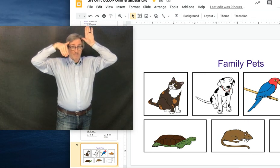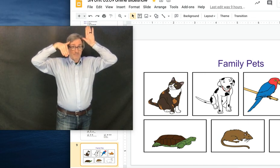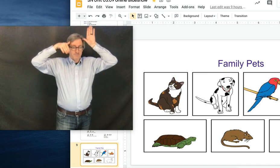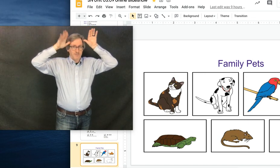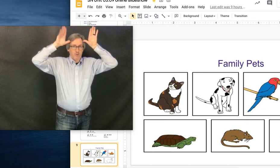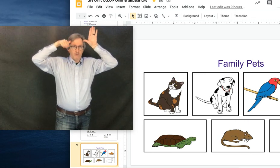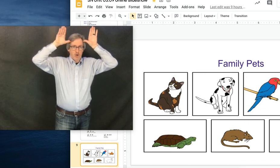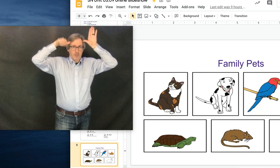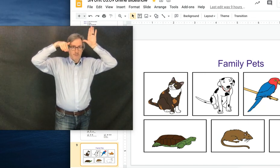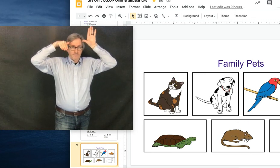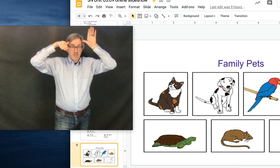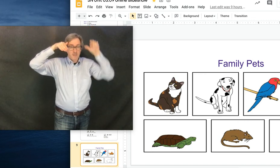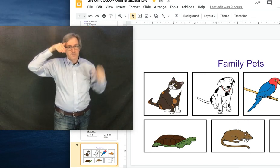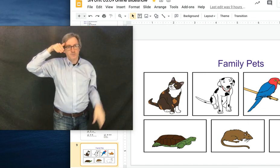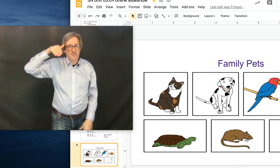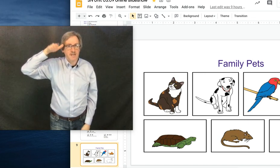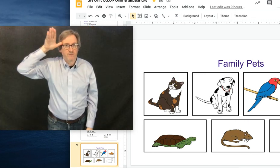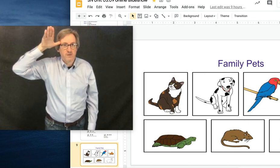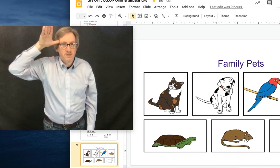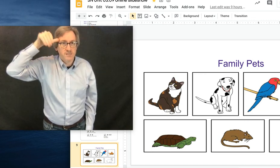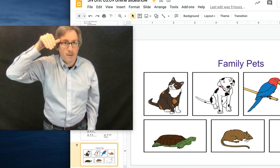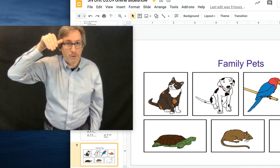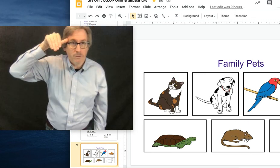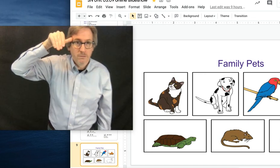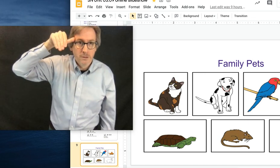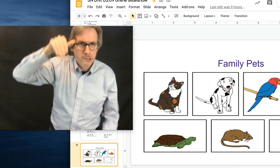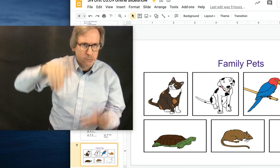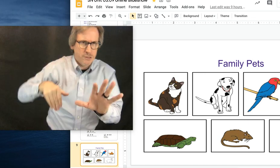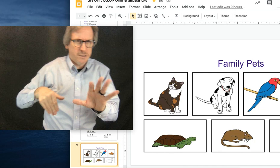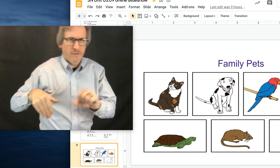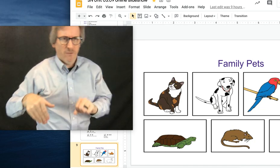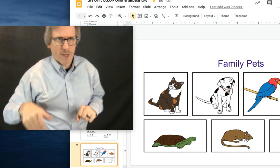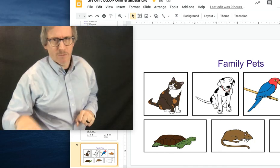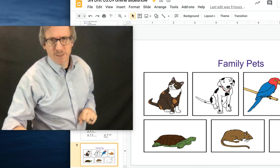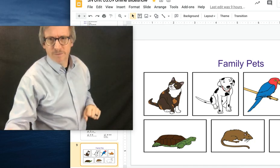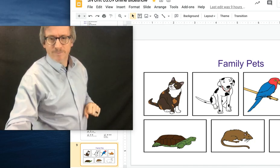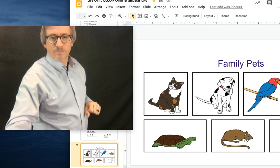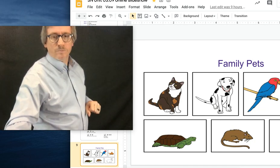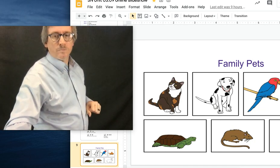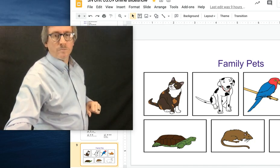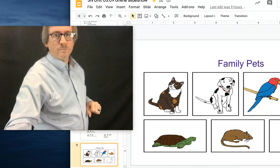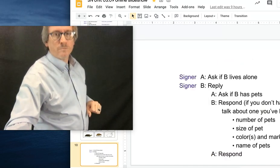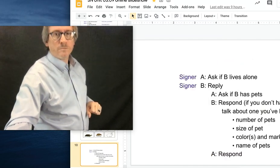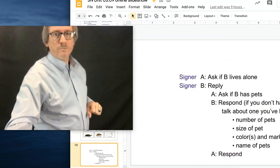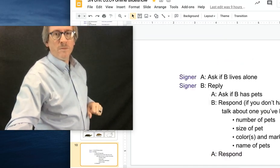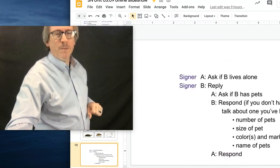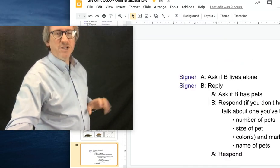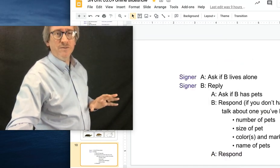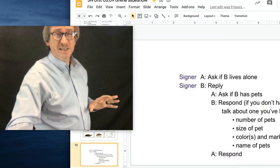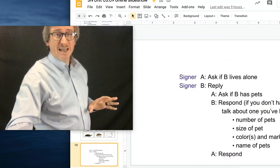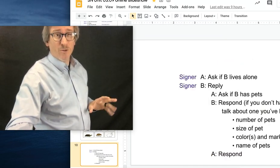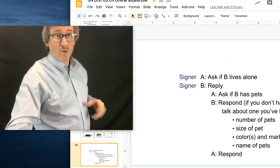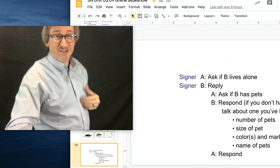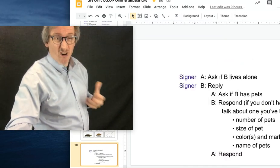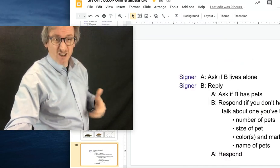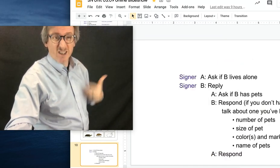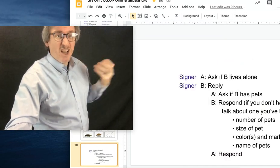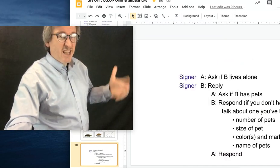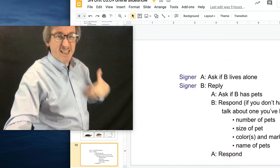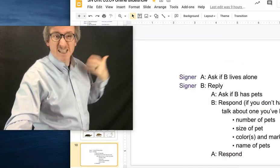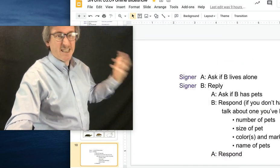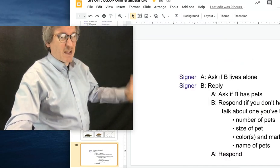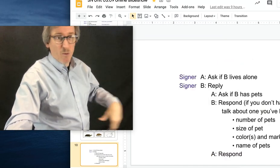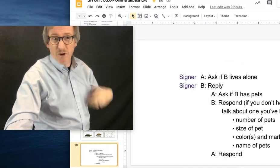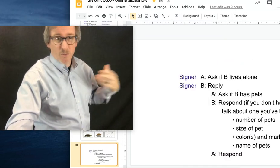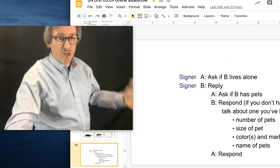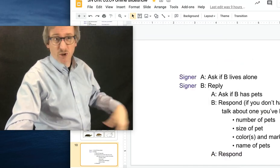down. So donkey. It's also the sign for stubborn, which is not the vocab list. A bunch of these animal ones aren't.